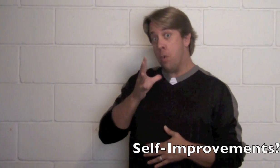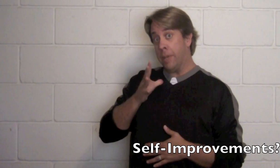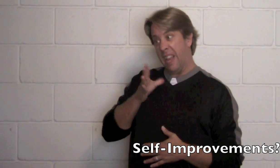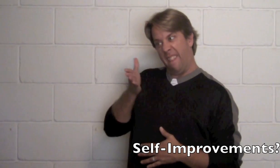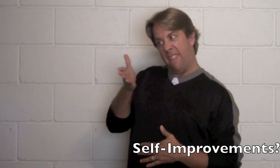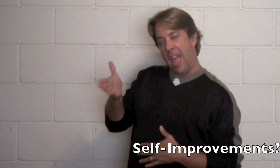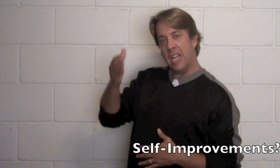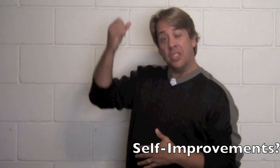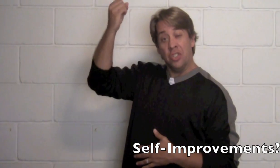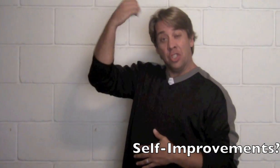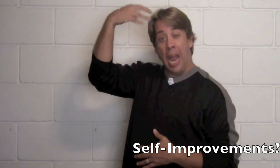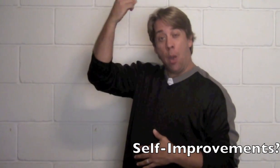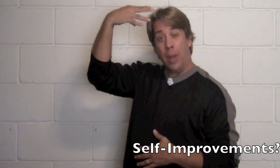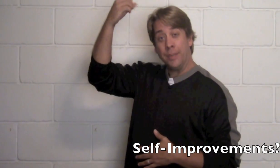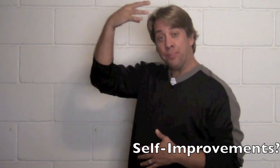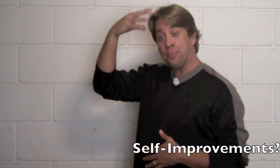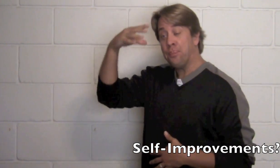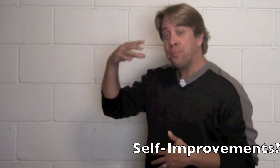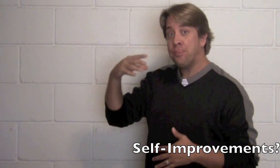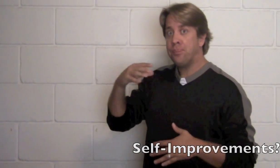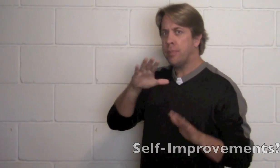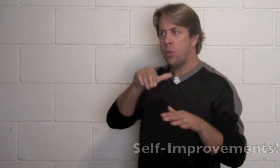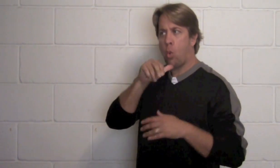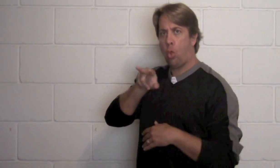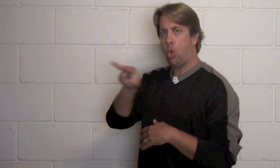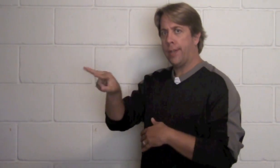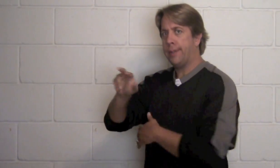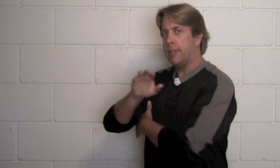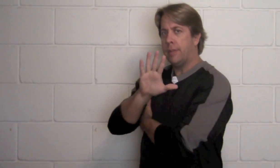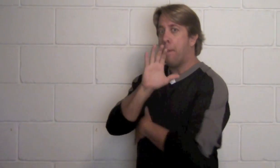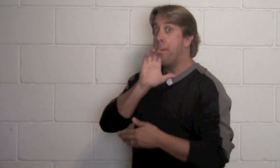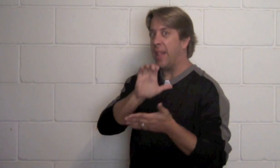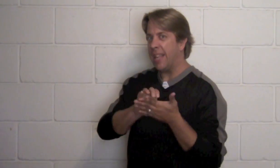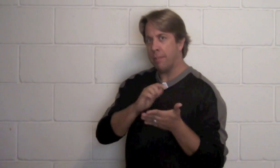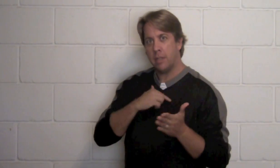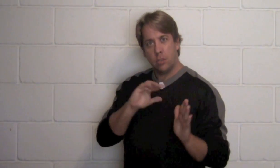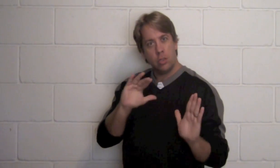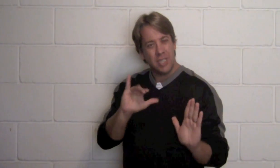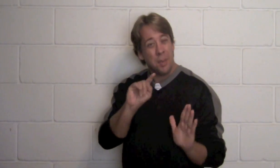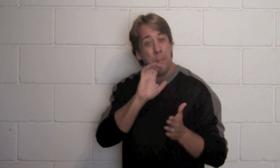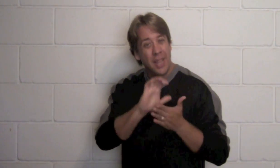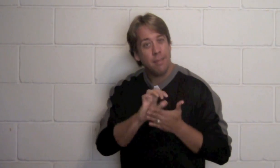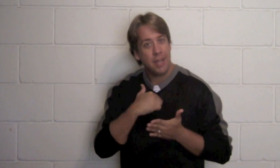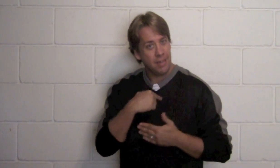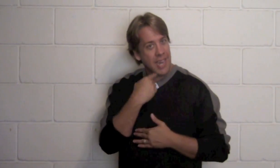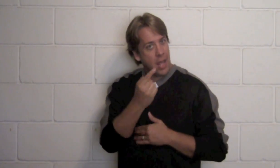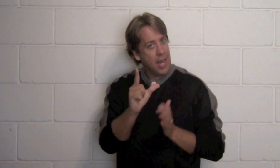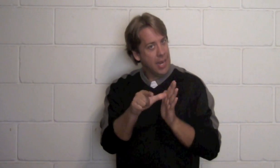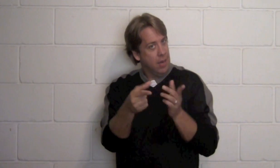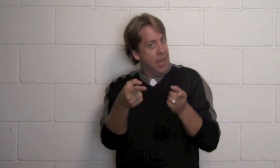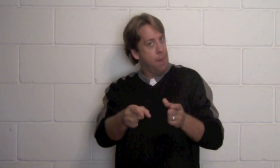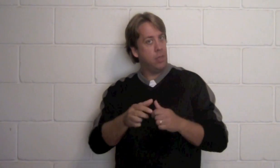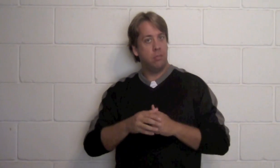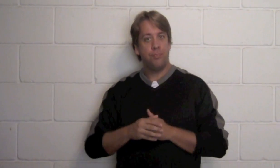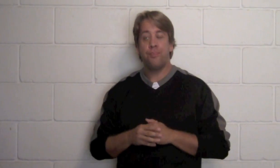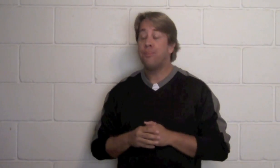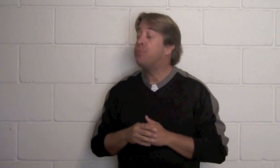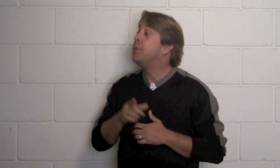Okay, for this joke, there was a woman in the shower. You don't need to see the actual woman. Just believe me. By the premise, I'll tell you later what happens